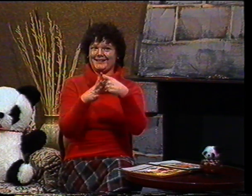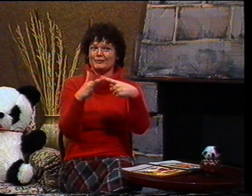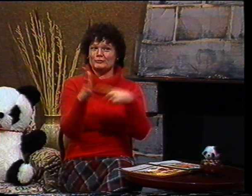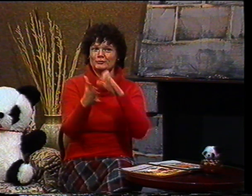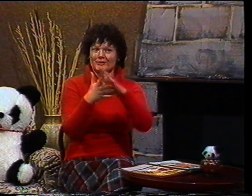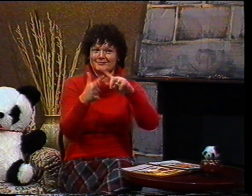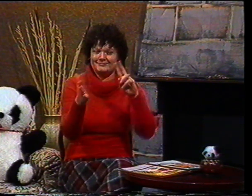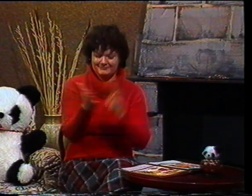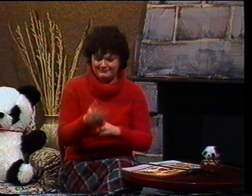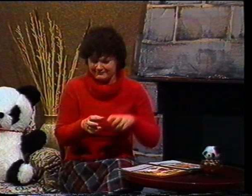And they went into the kitchen.